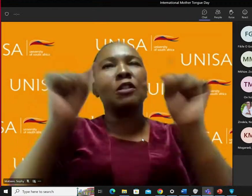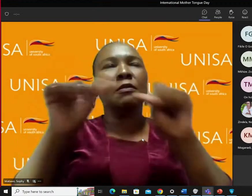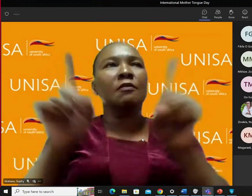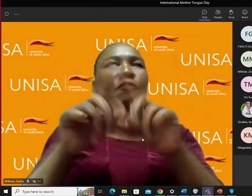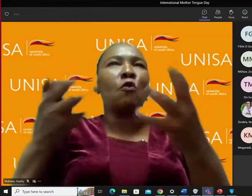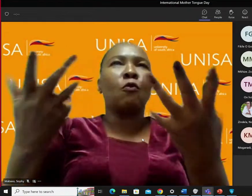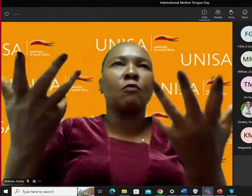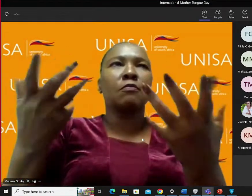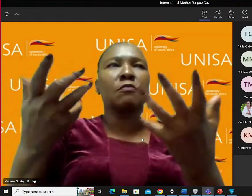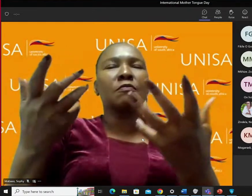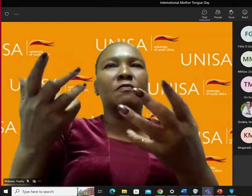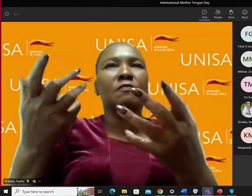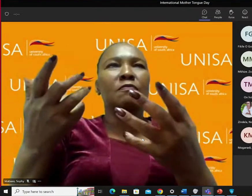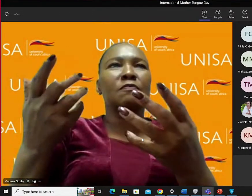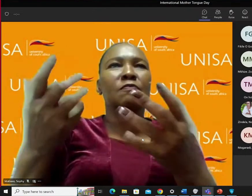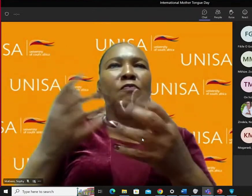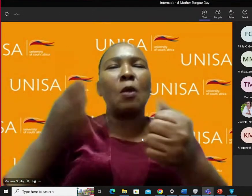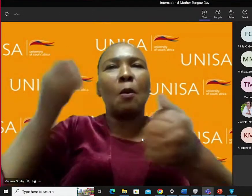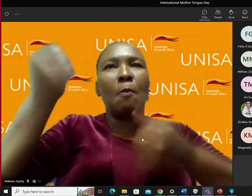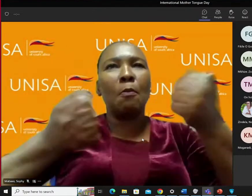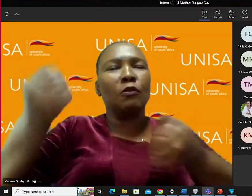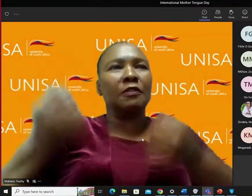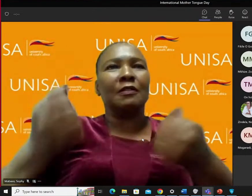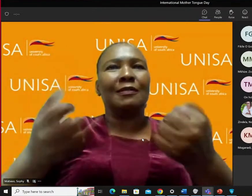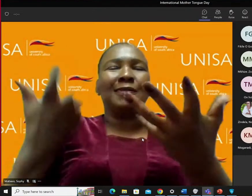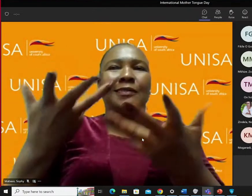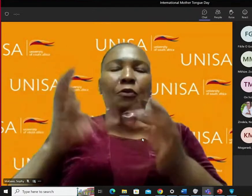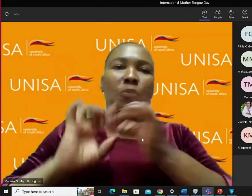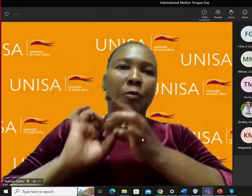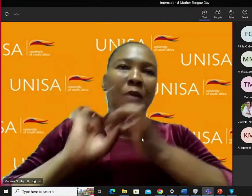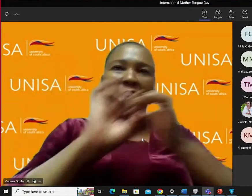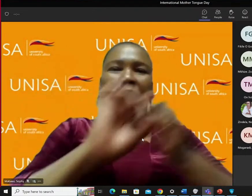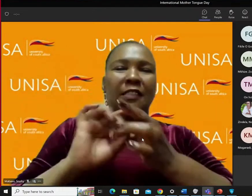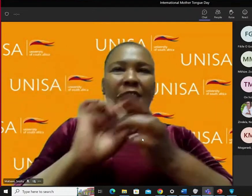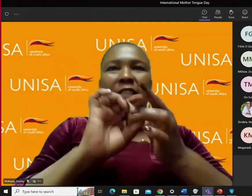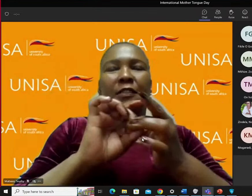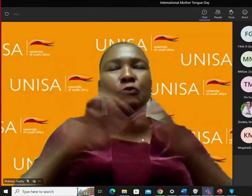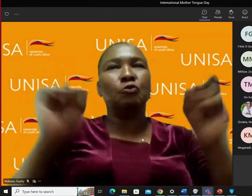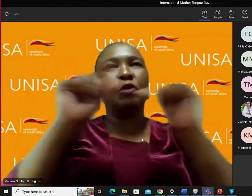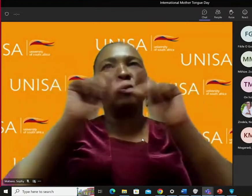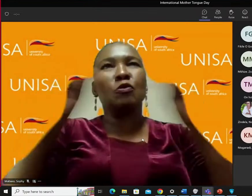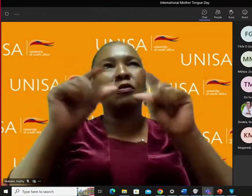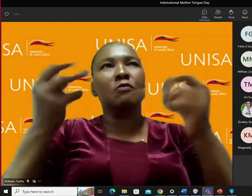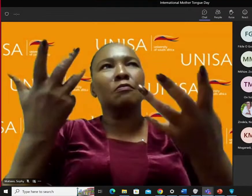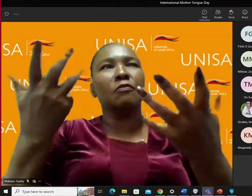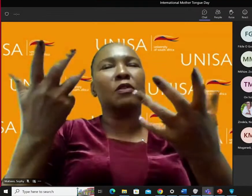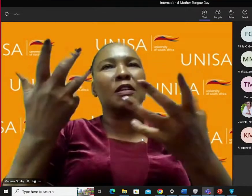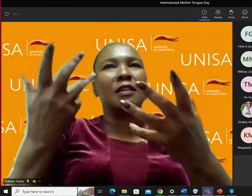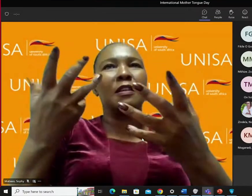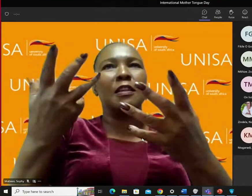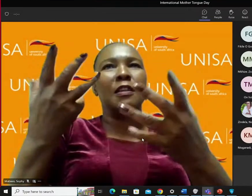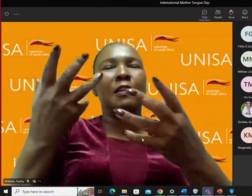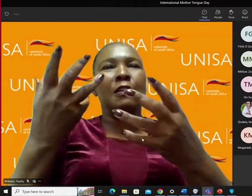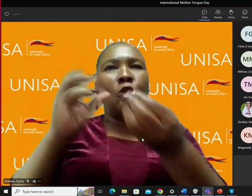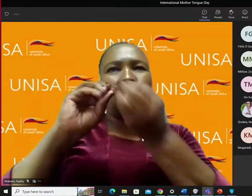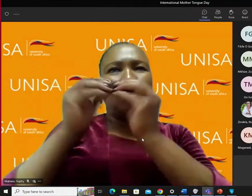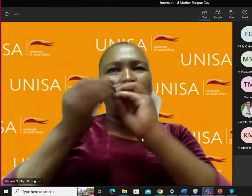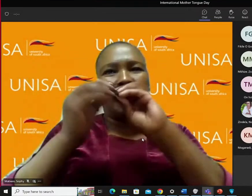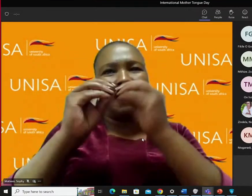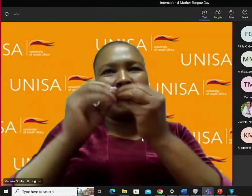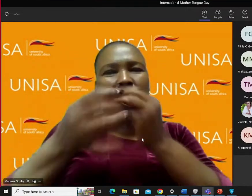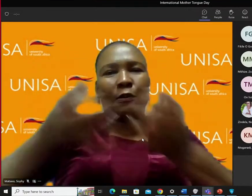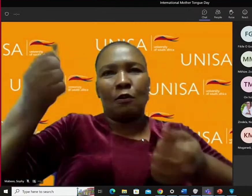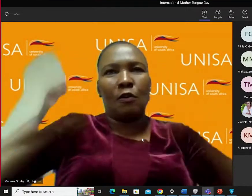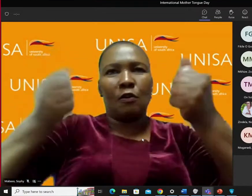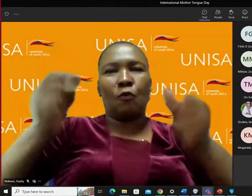a motor vehicle, for instance, will be related to the concept for a construction vehicle or a lorry or